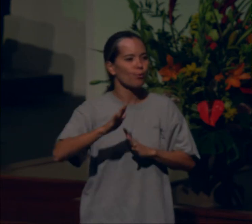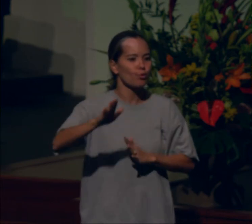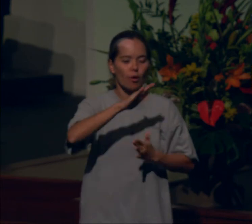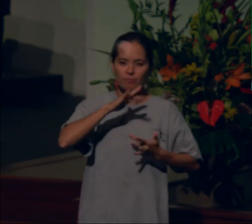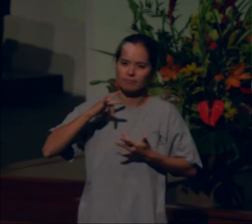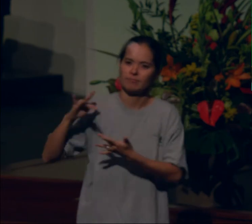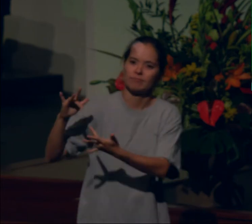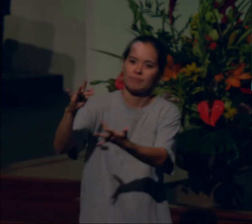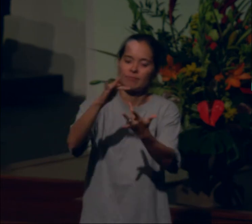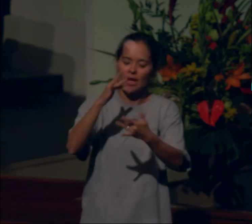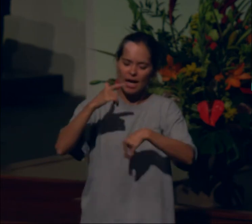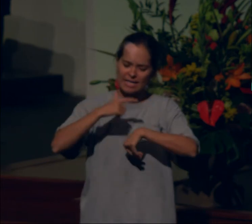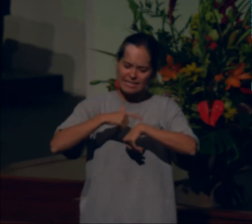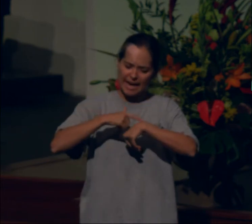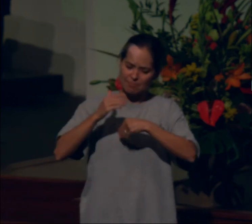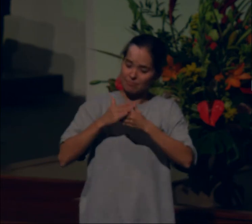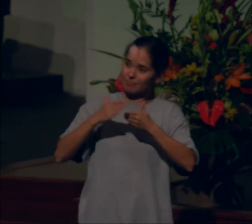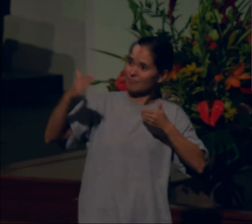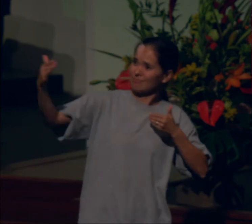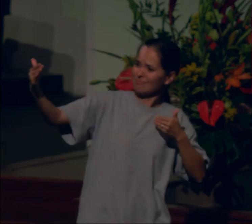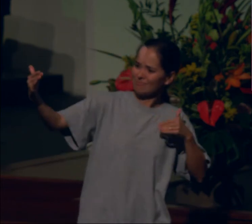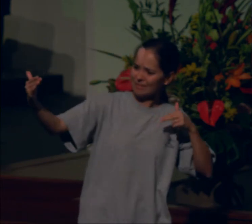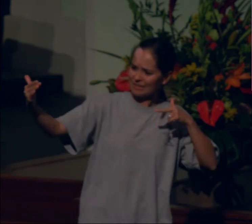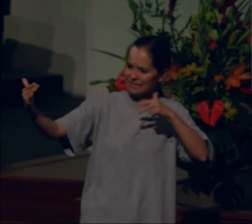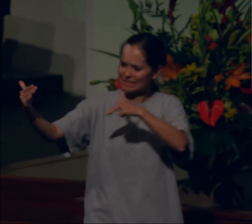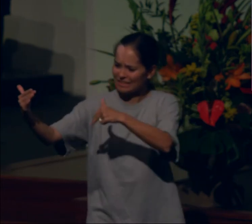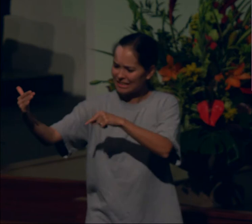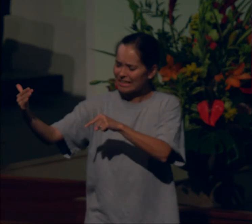you come to a place where you're not sure